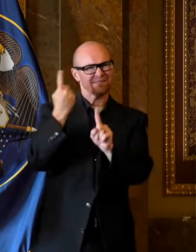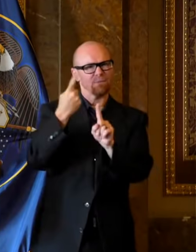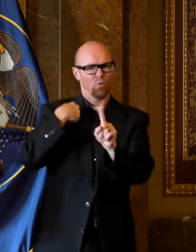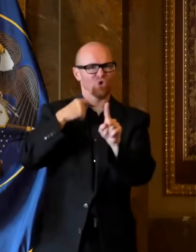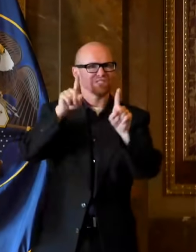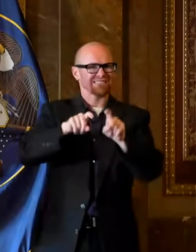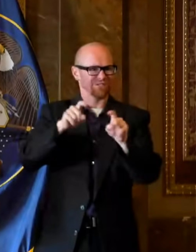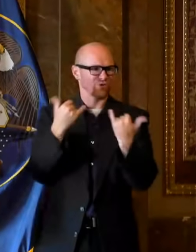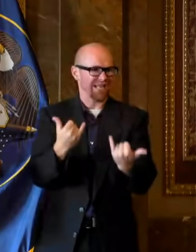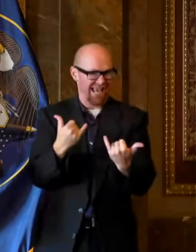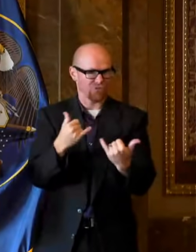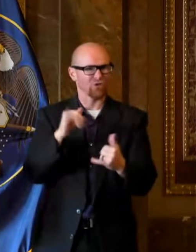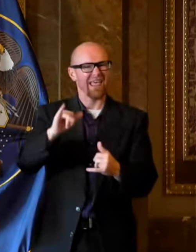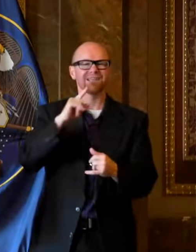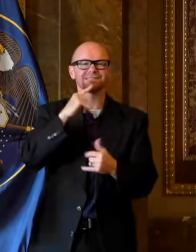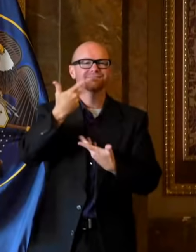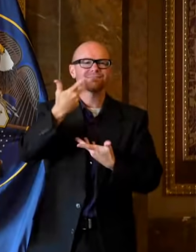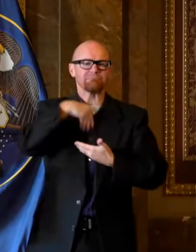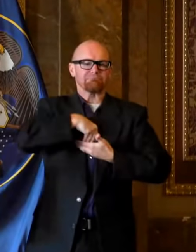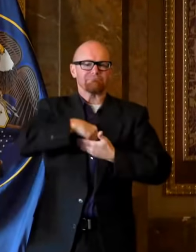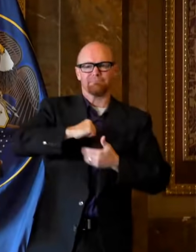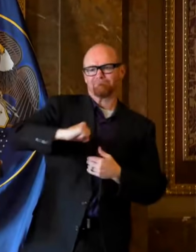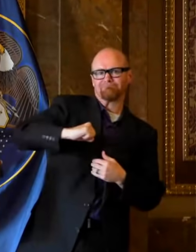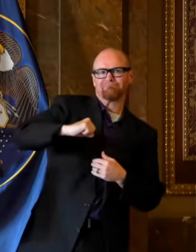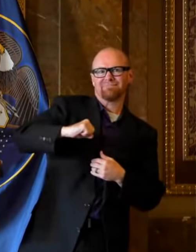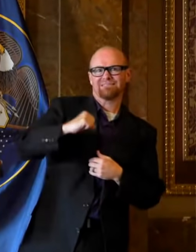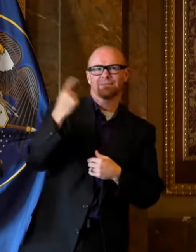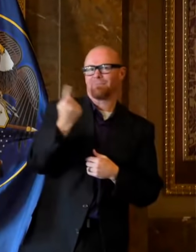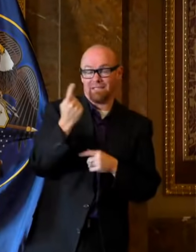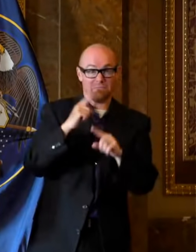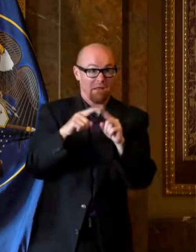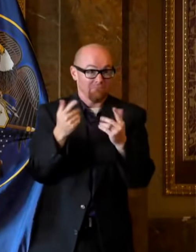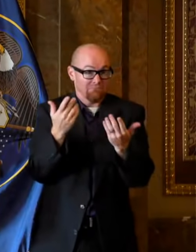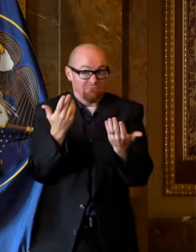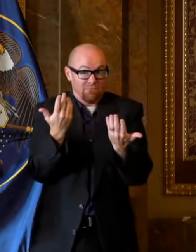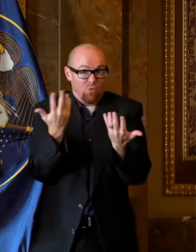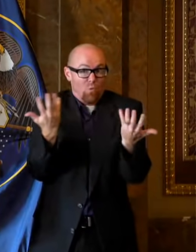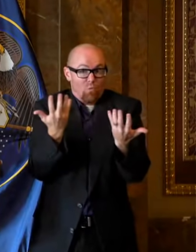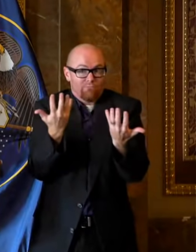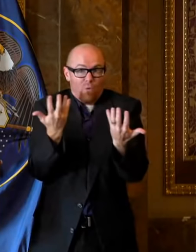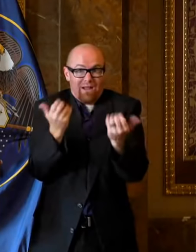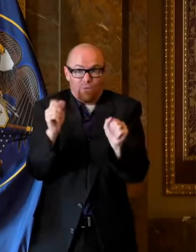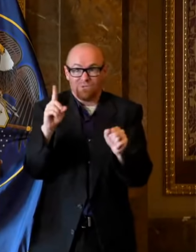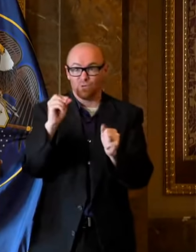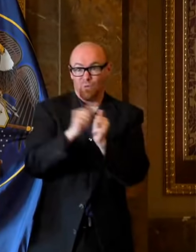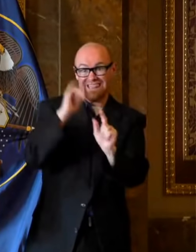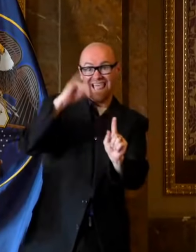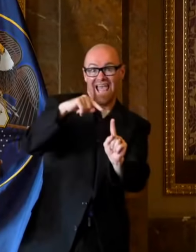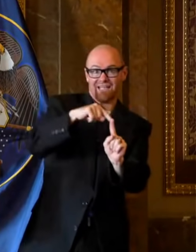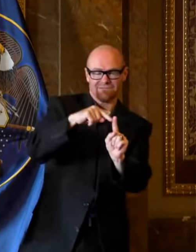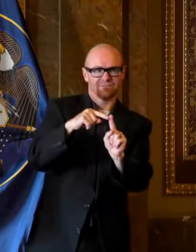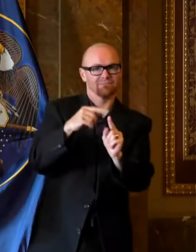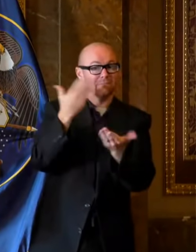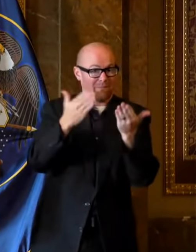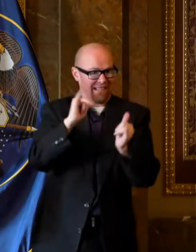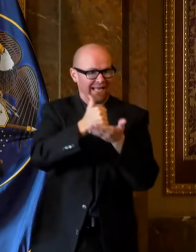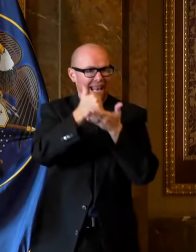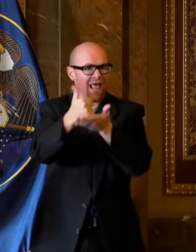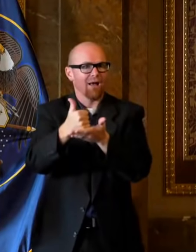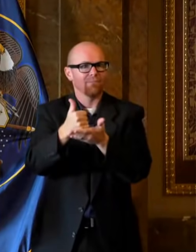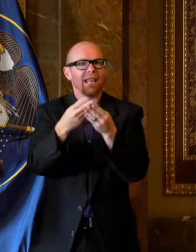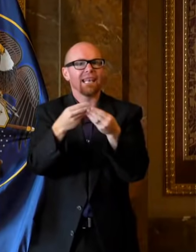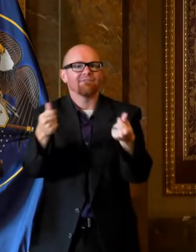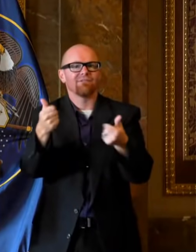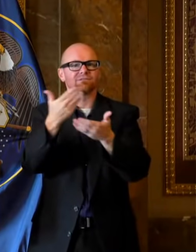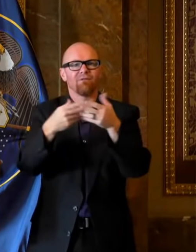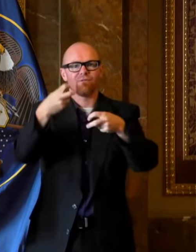we're talking about some novel approaches, ways that we can significantly expand that approach to, again, alleviate what's happening in our